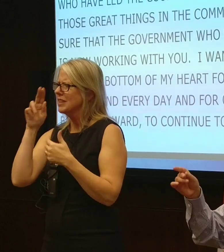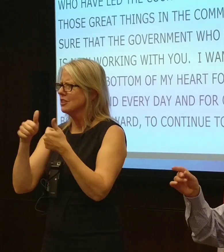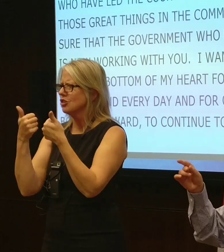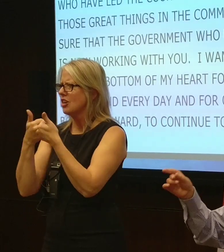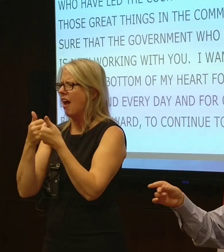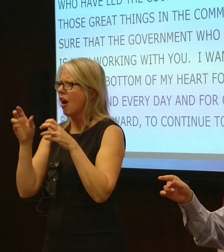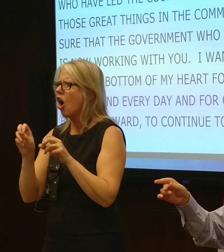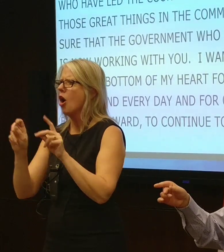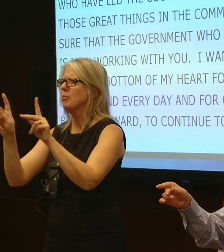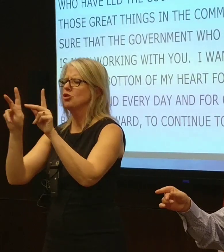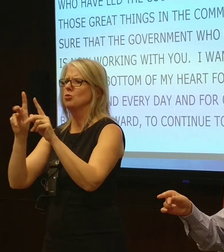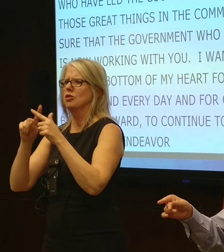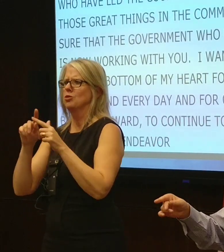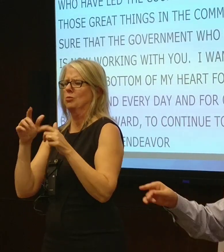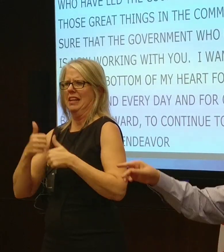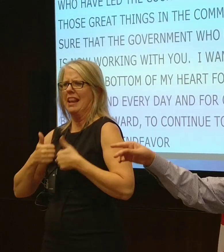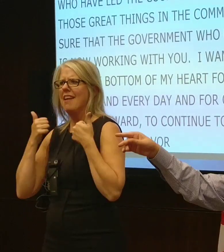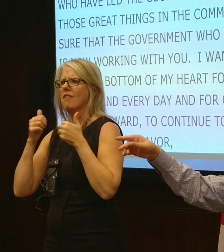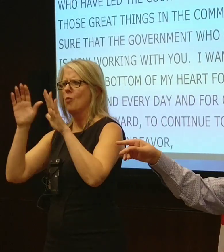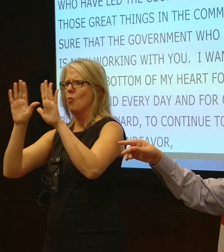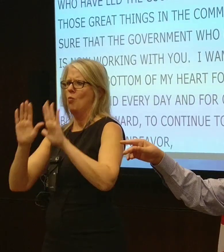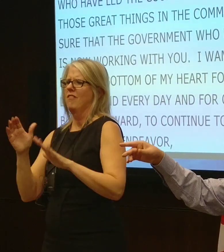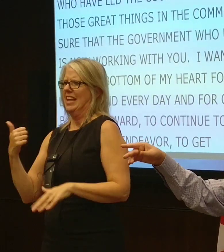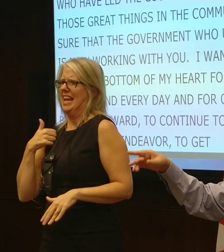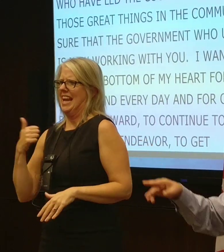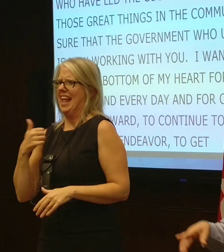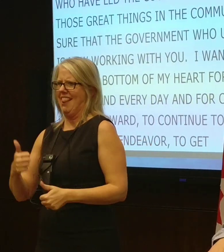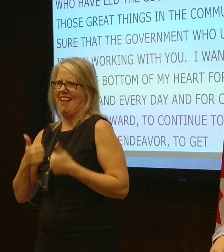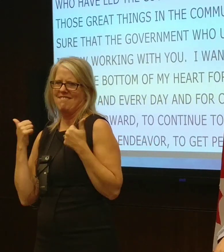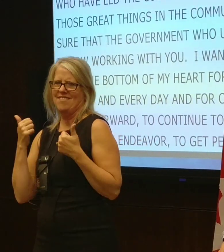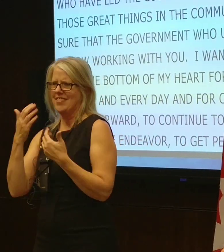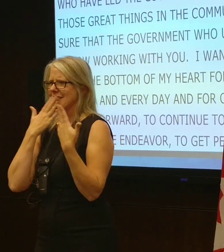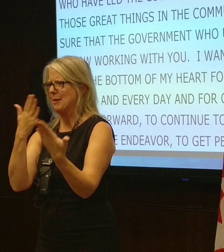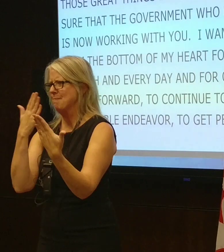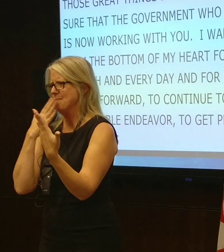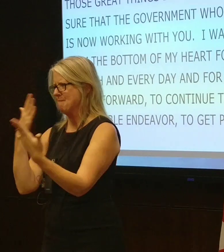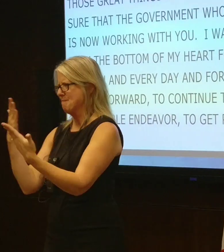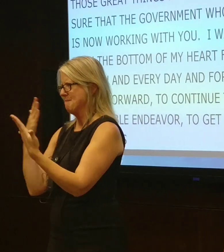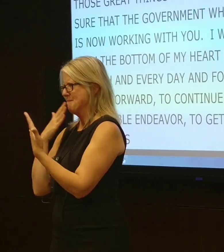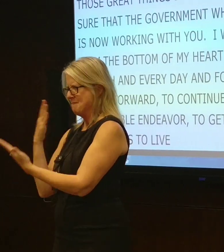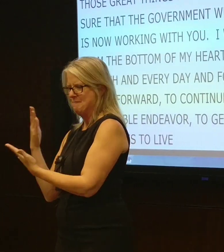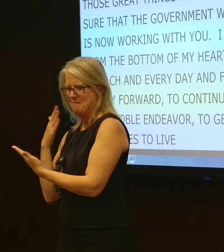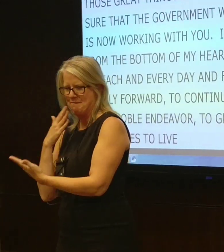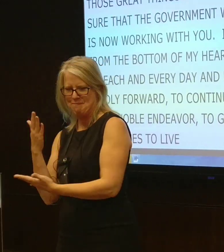an opportunity to live a great community life. Thank you so much.